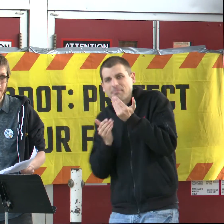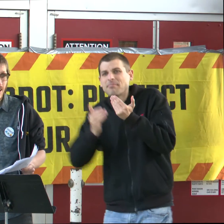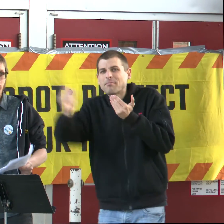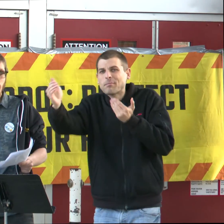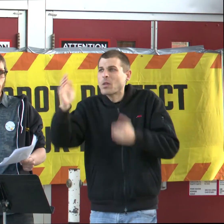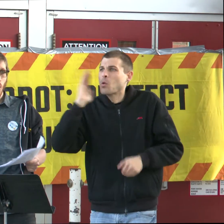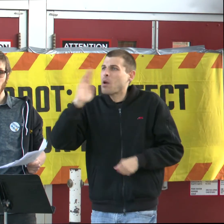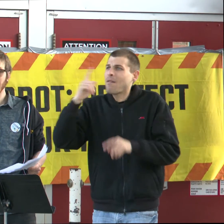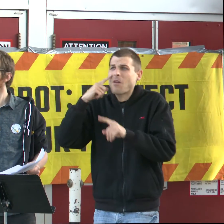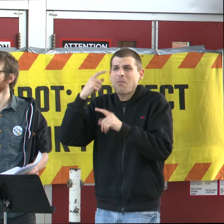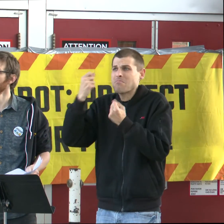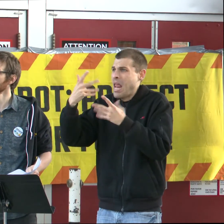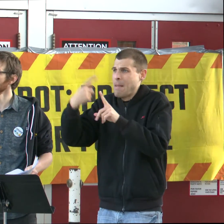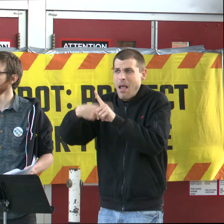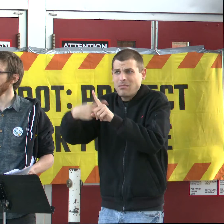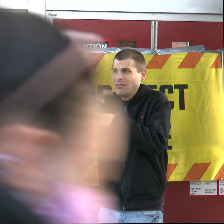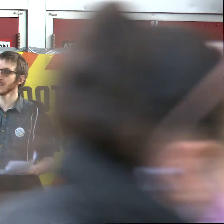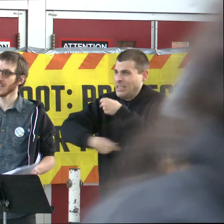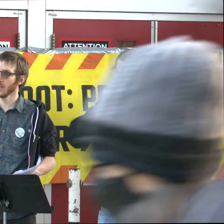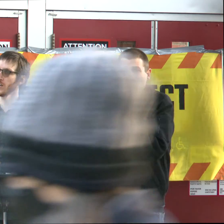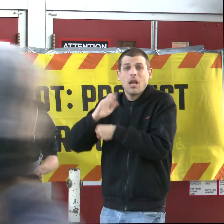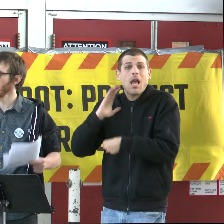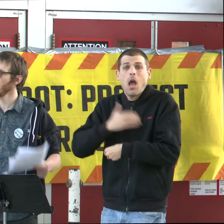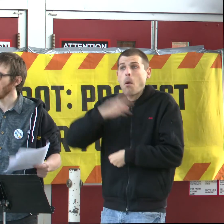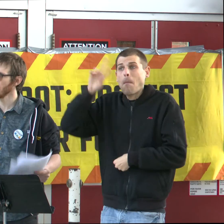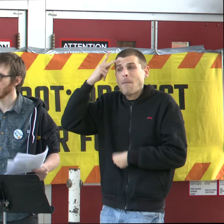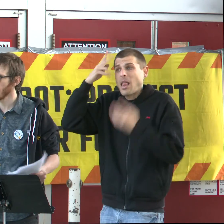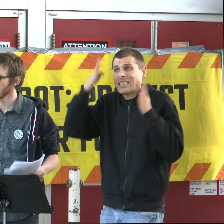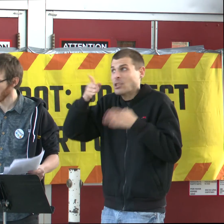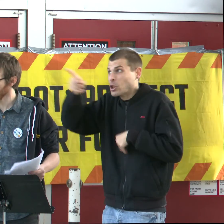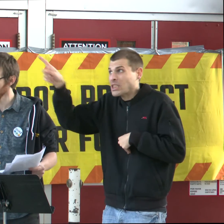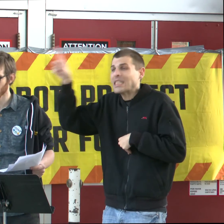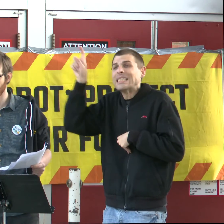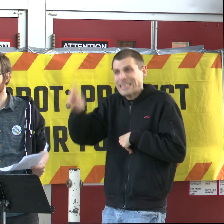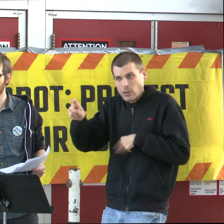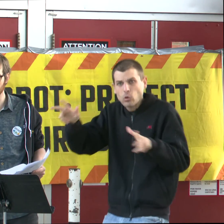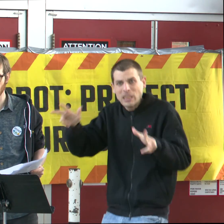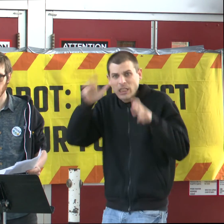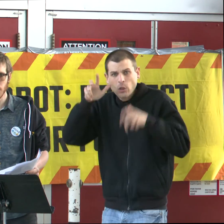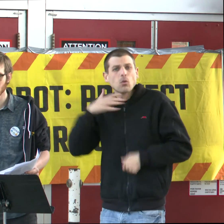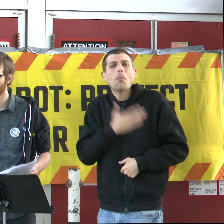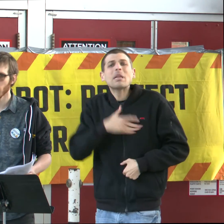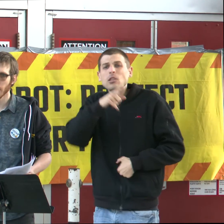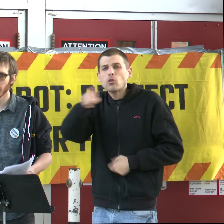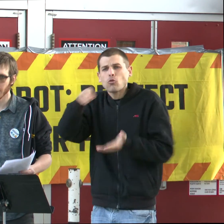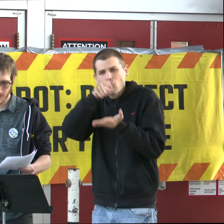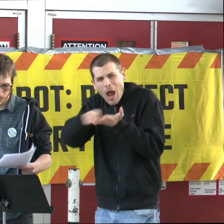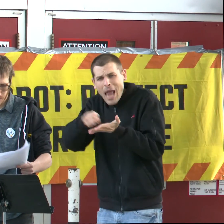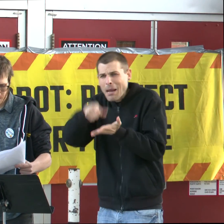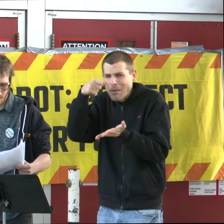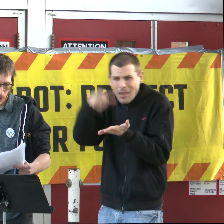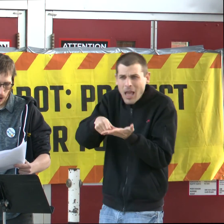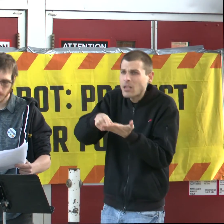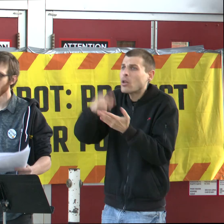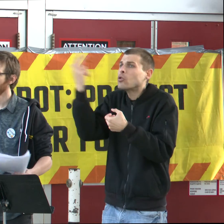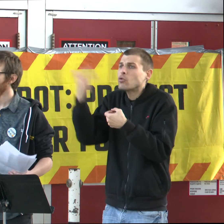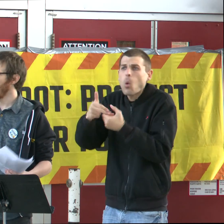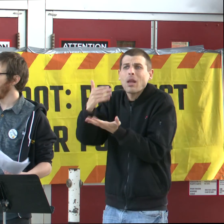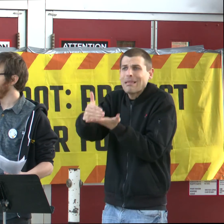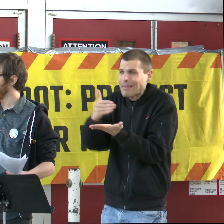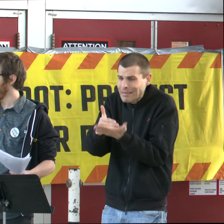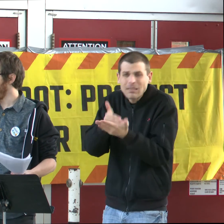years ahead. Our elected officials need to hear what you felt today. So please write a postcard. Please join our mailing list. Please get